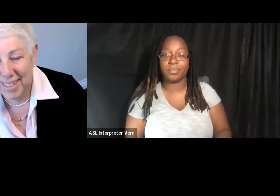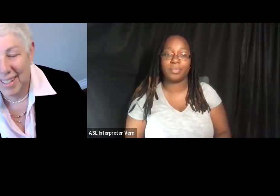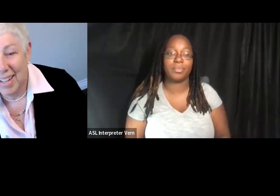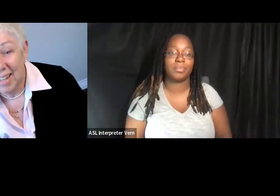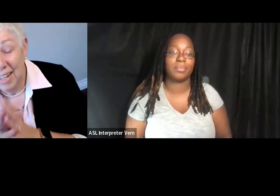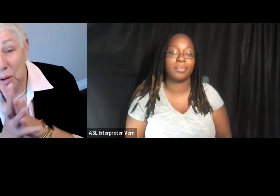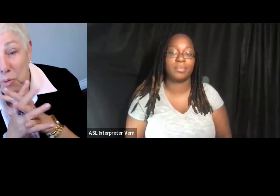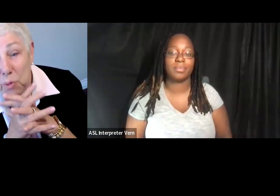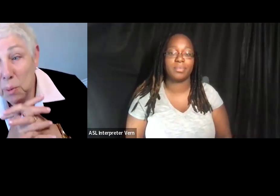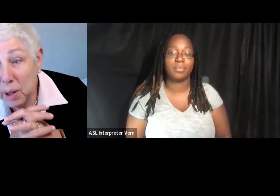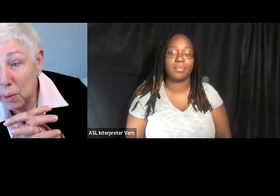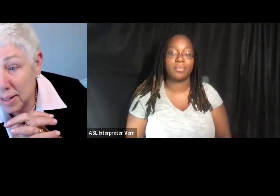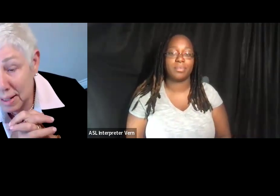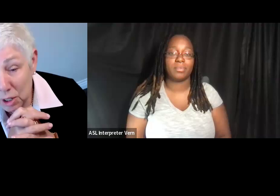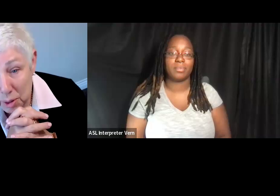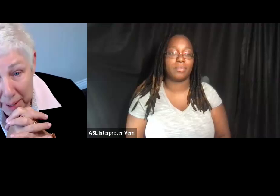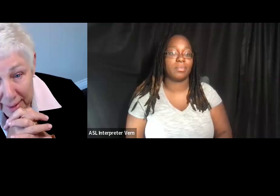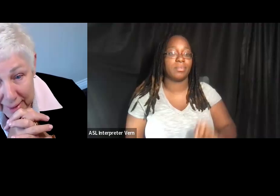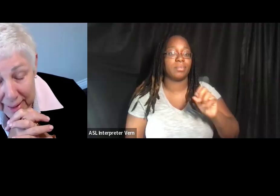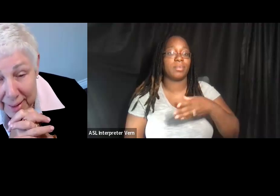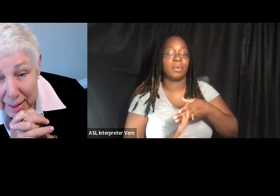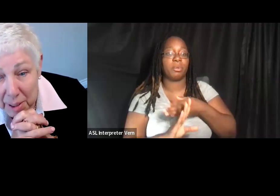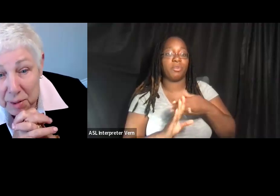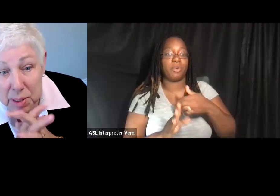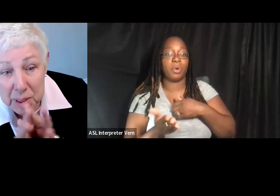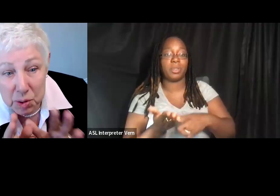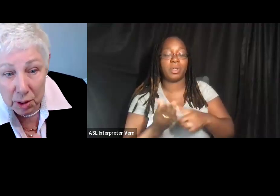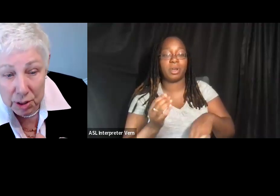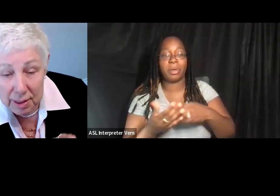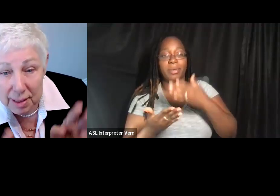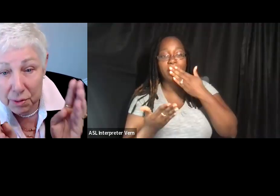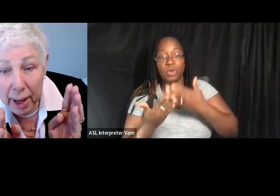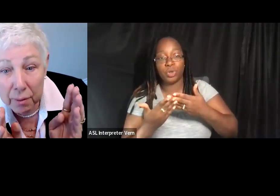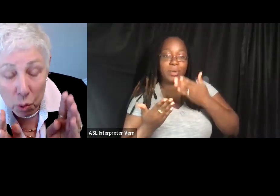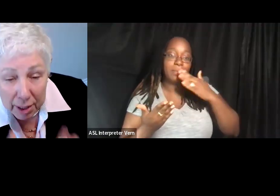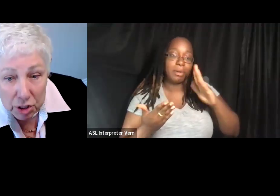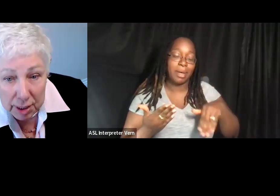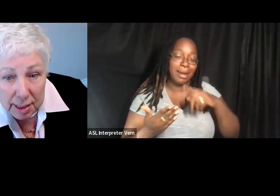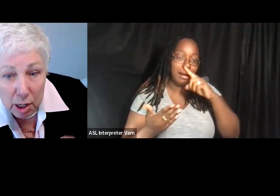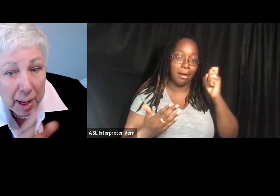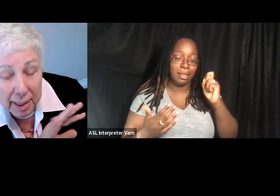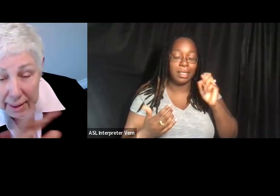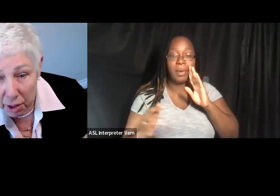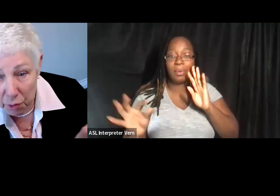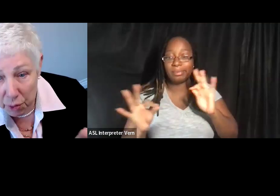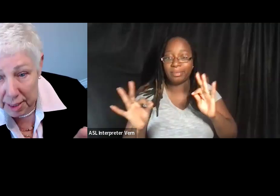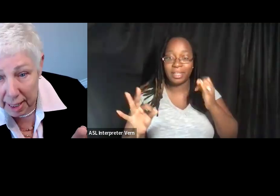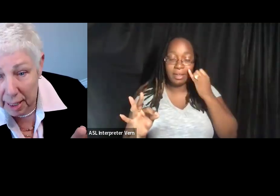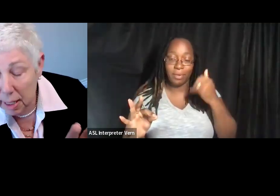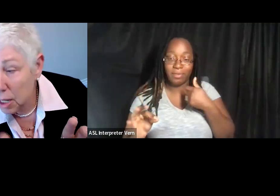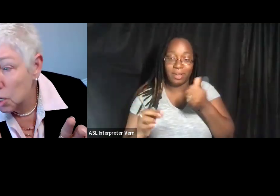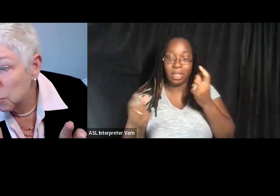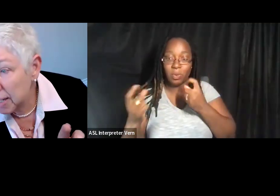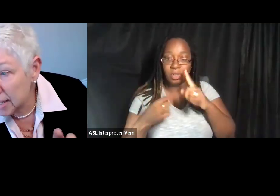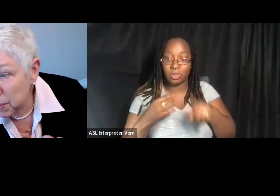Okay. Now, before we go into the good, the bad, and the ugly, let me give you some instructions. If you have questions about anything you've heard